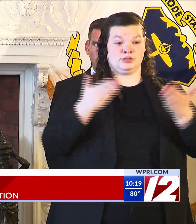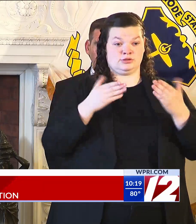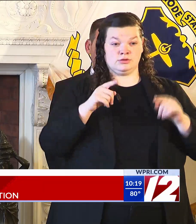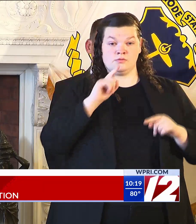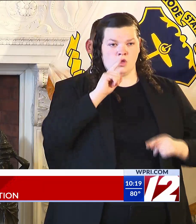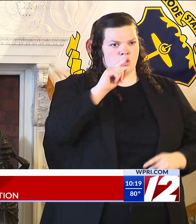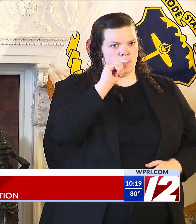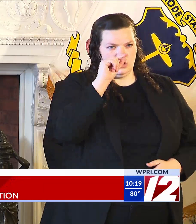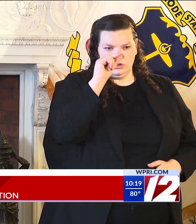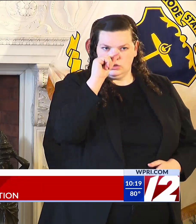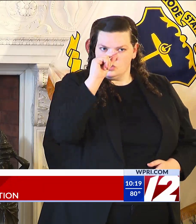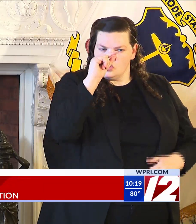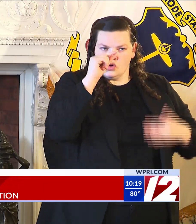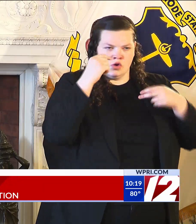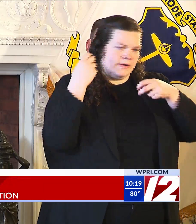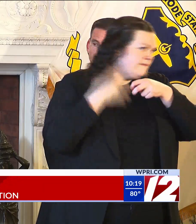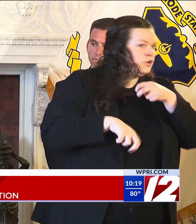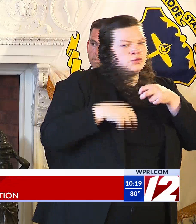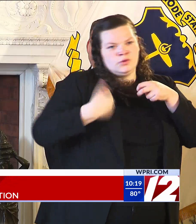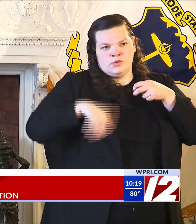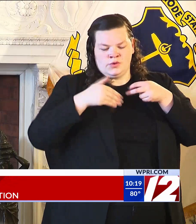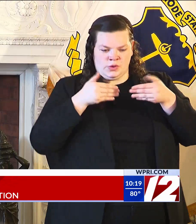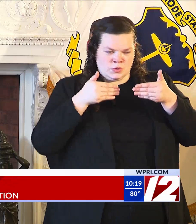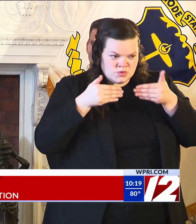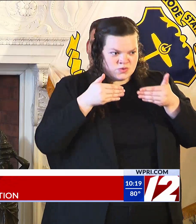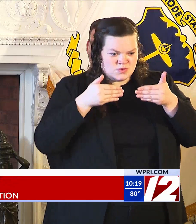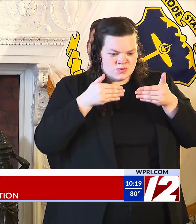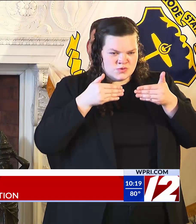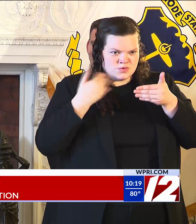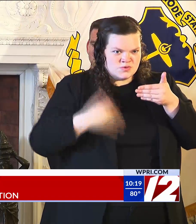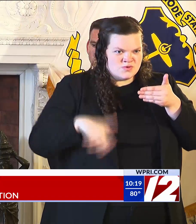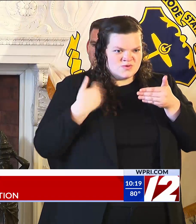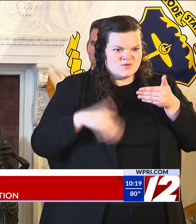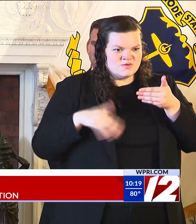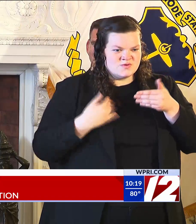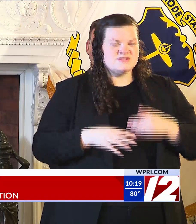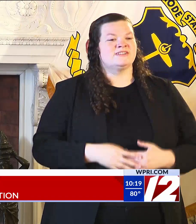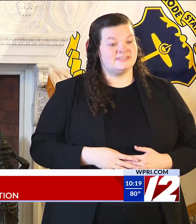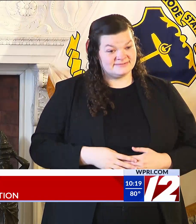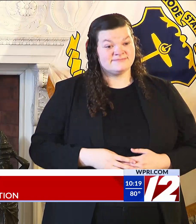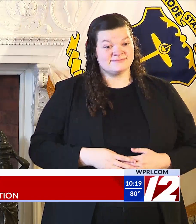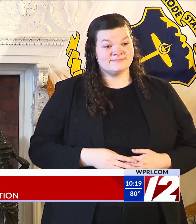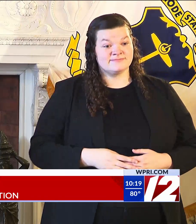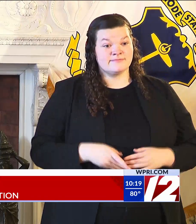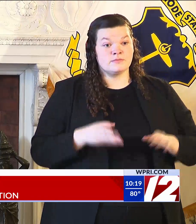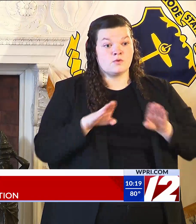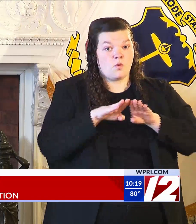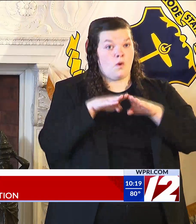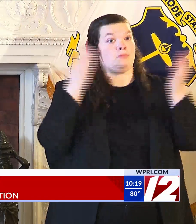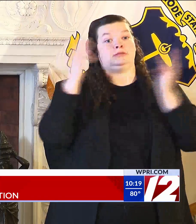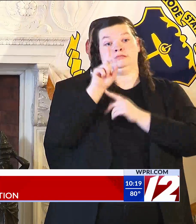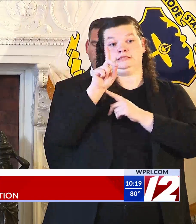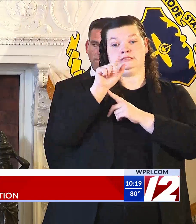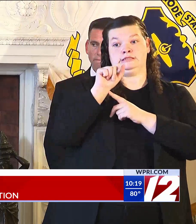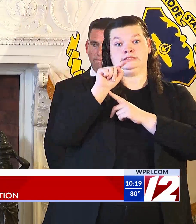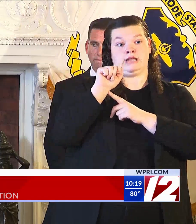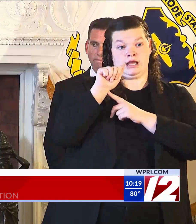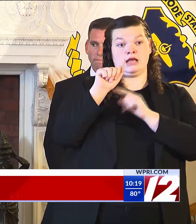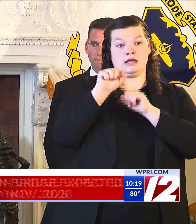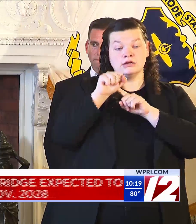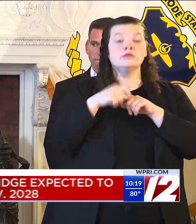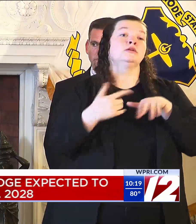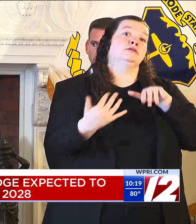that the opening dates for all of the lanes, all of the traffic, and all